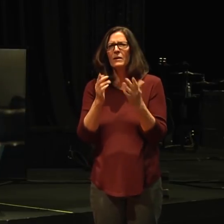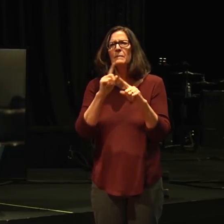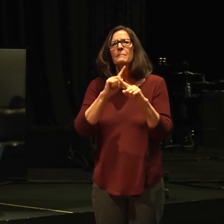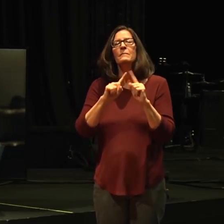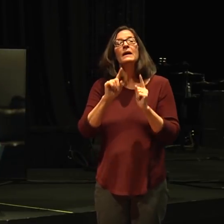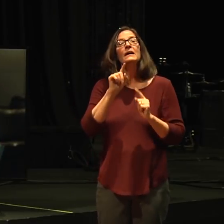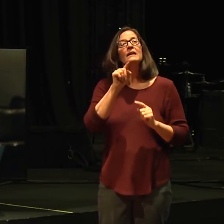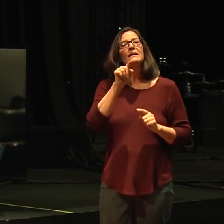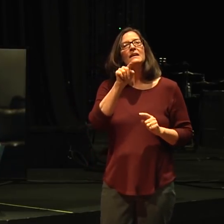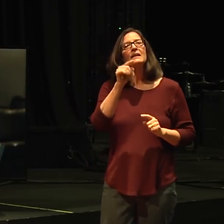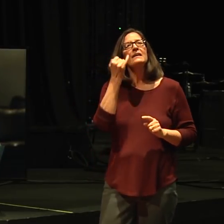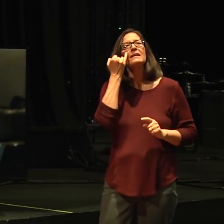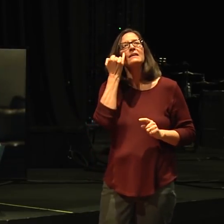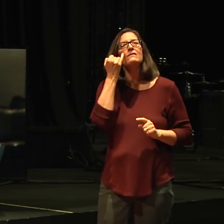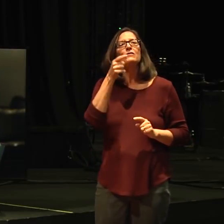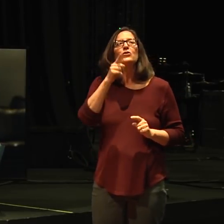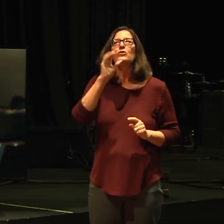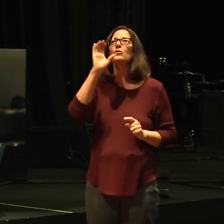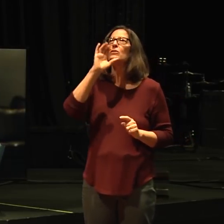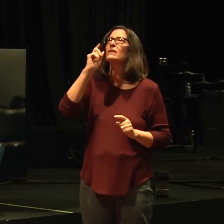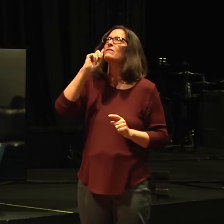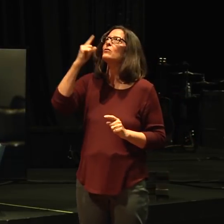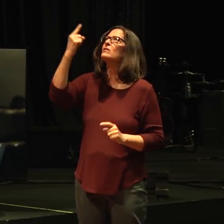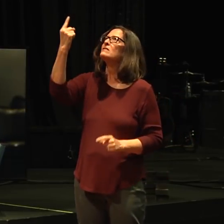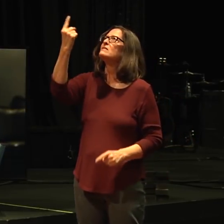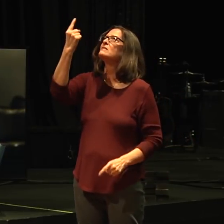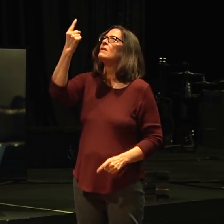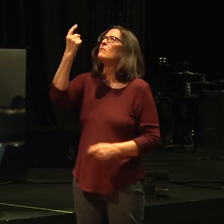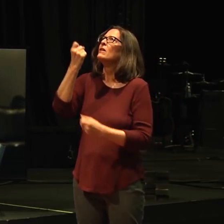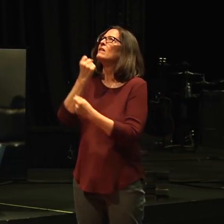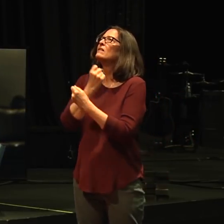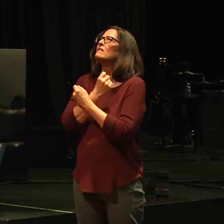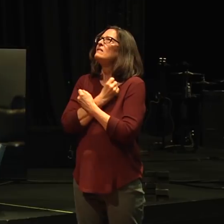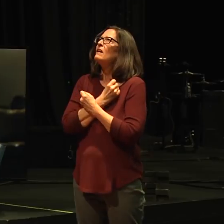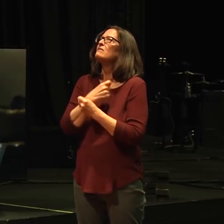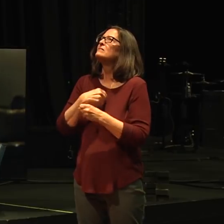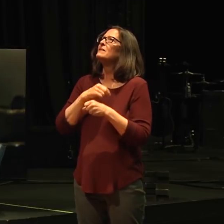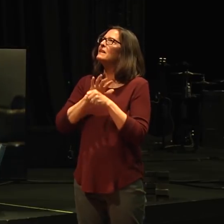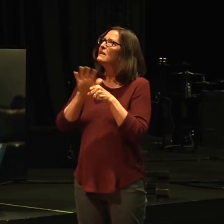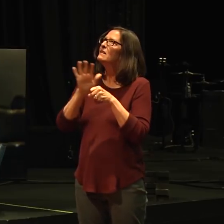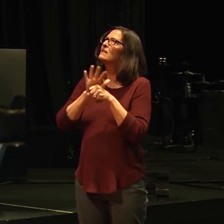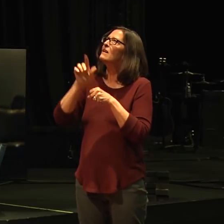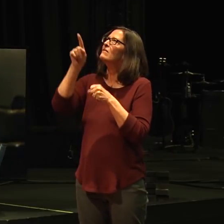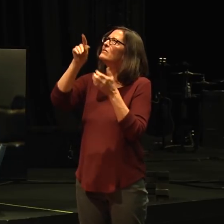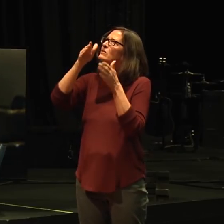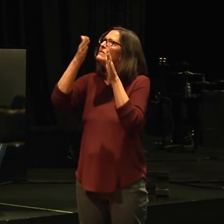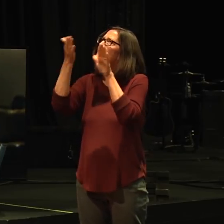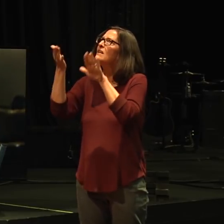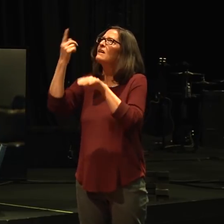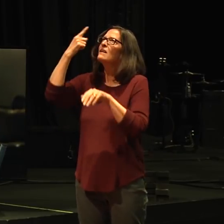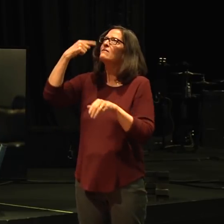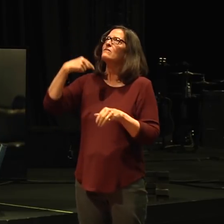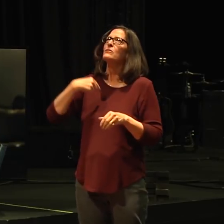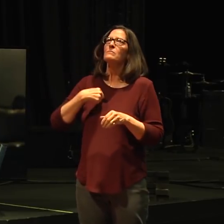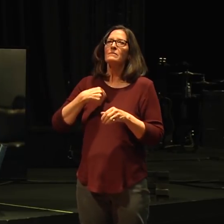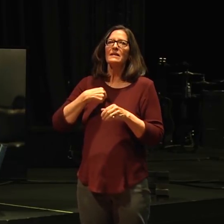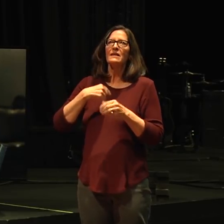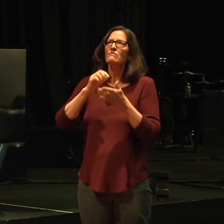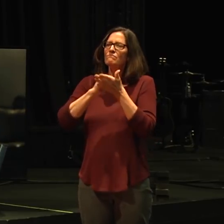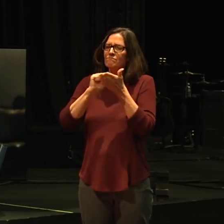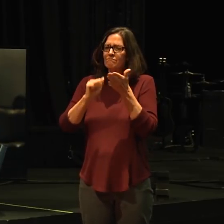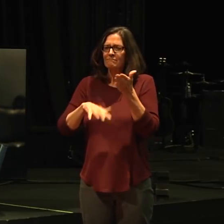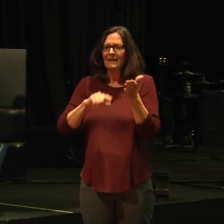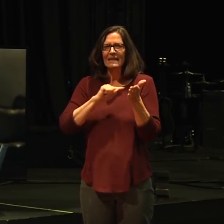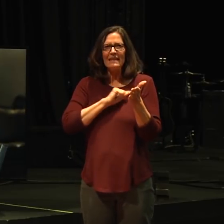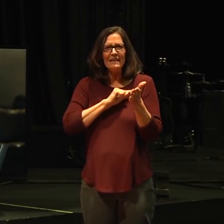But if you're looking for someone who loves you enough to lay down his own life for you in order to take away your guilt and your condemnation,